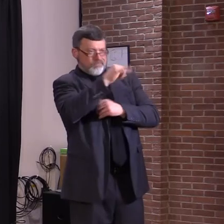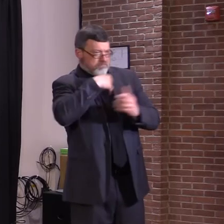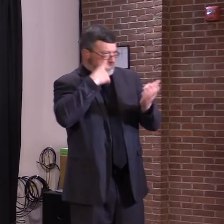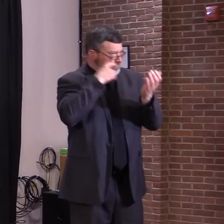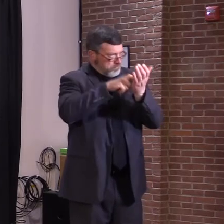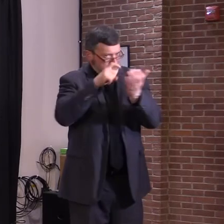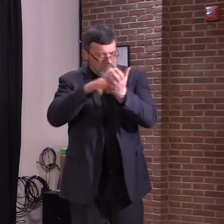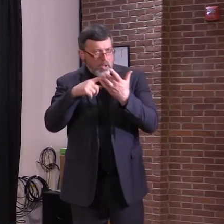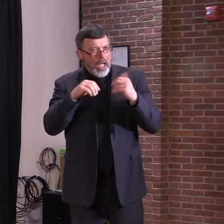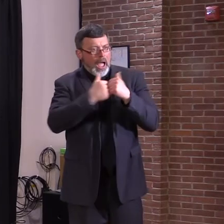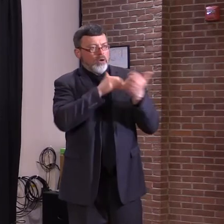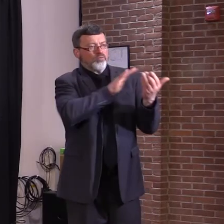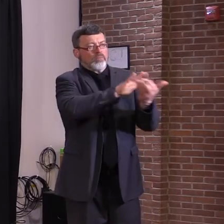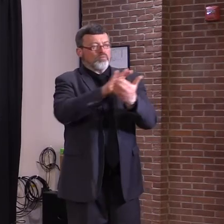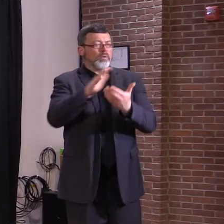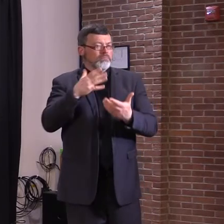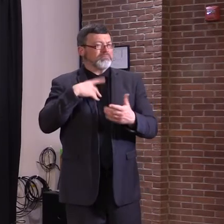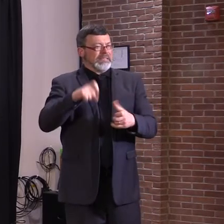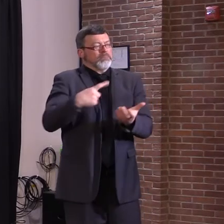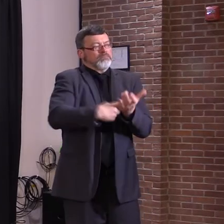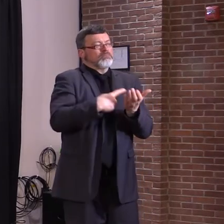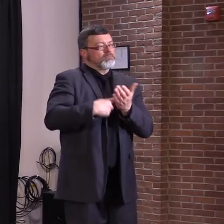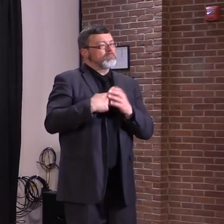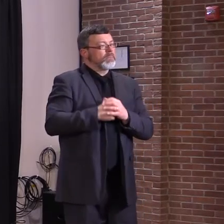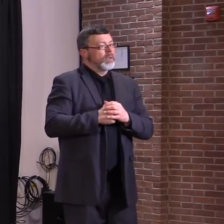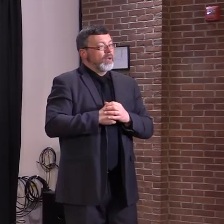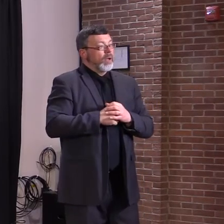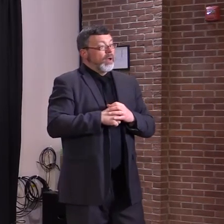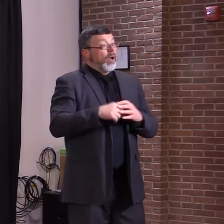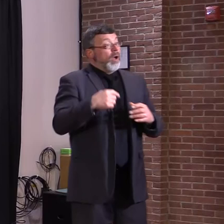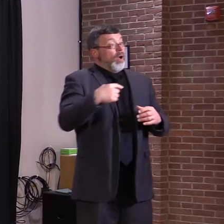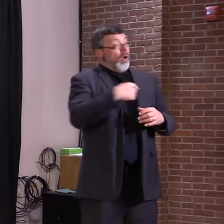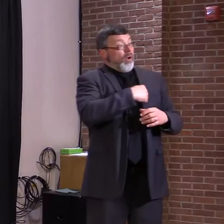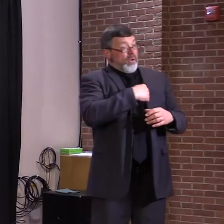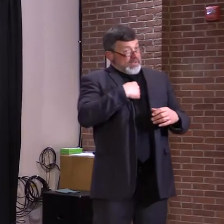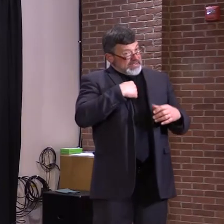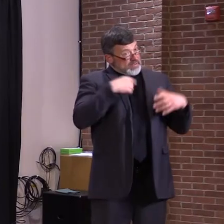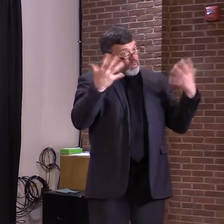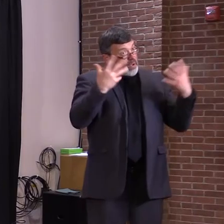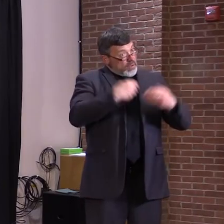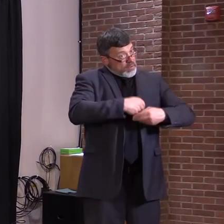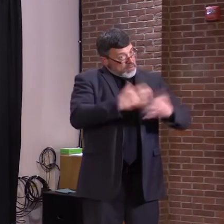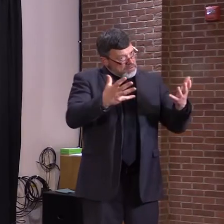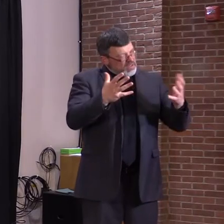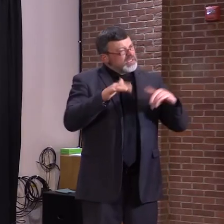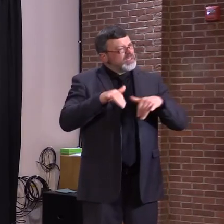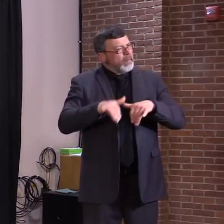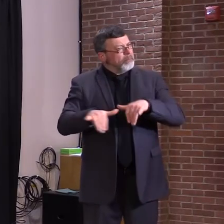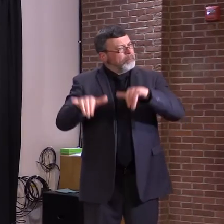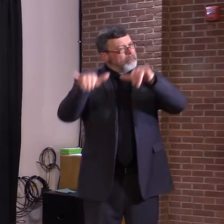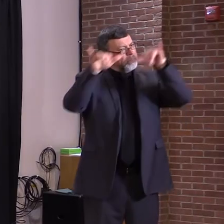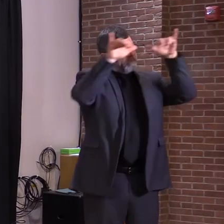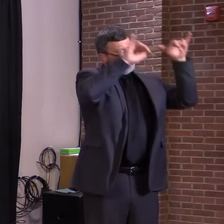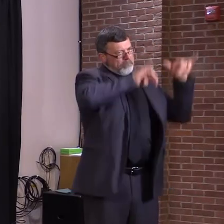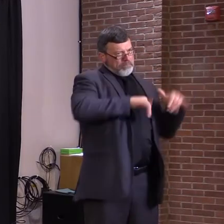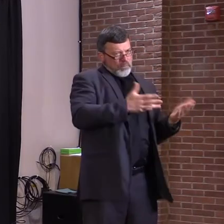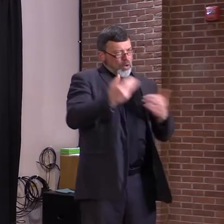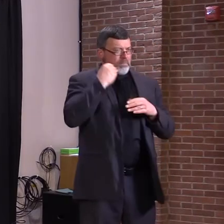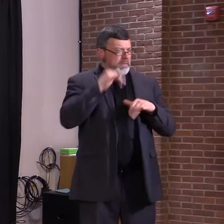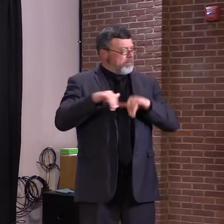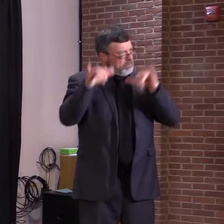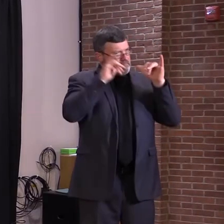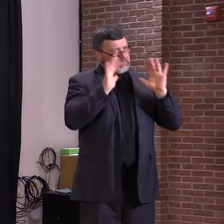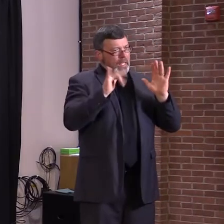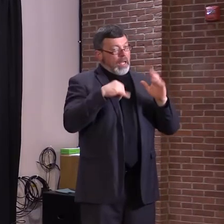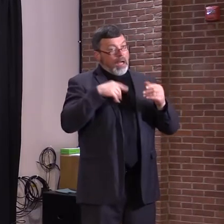got pretty wide distribution. So again, happy to talk about a specific situation offline to see if there's an issue